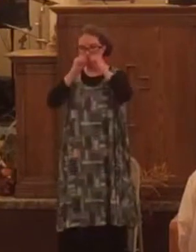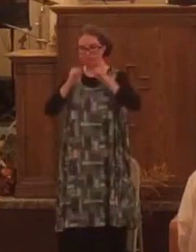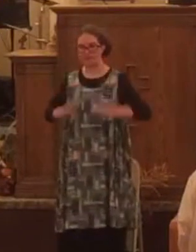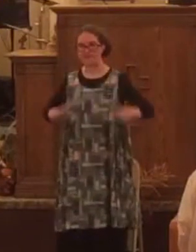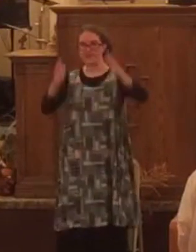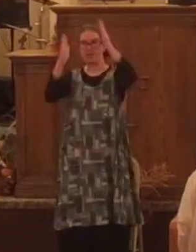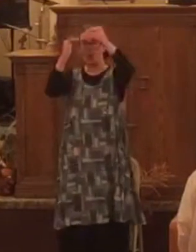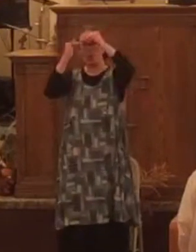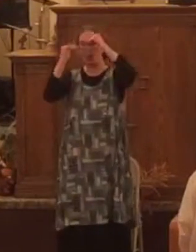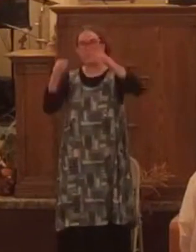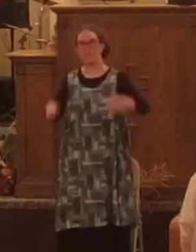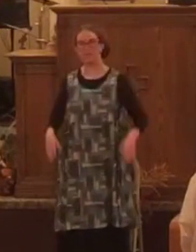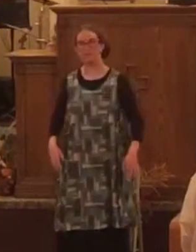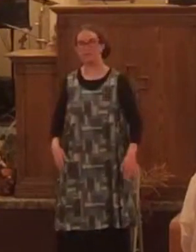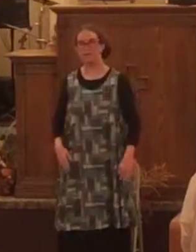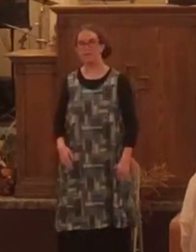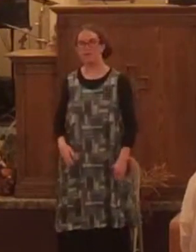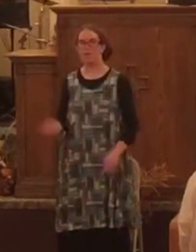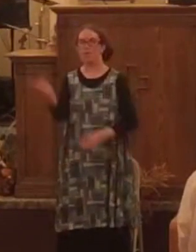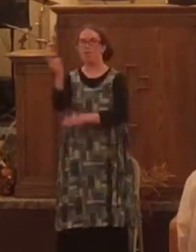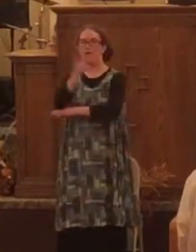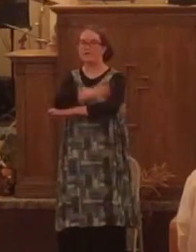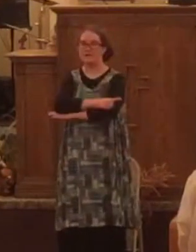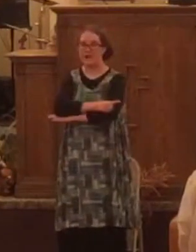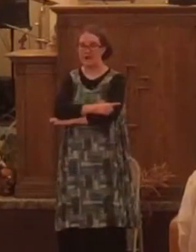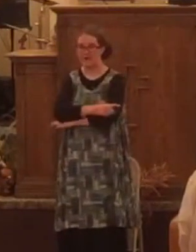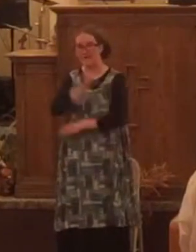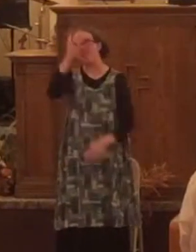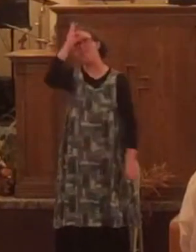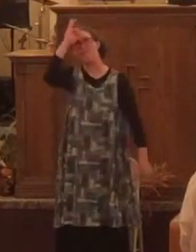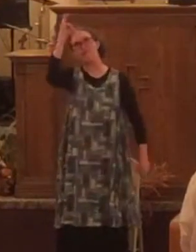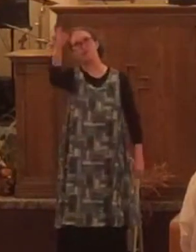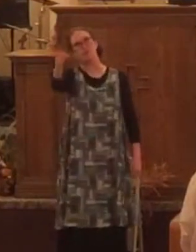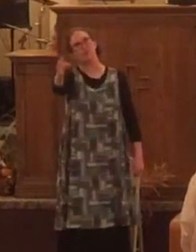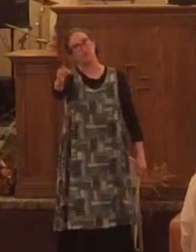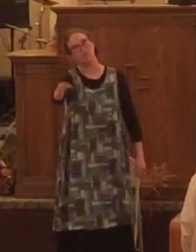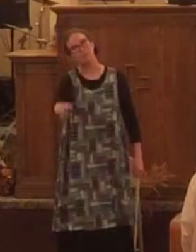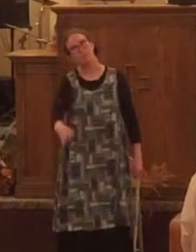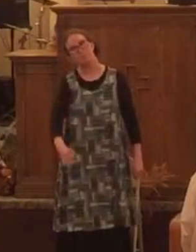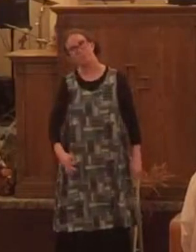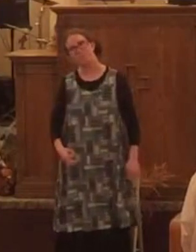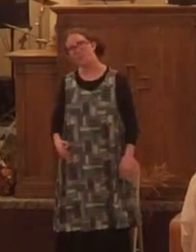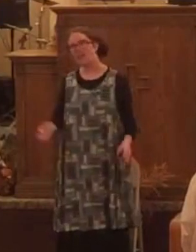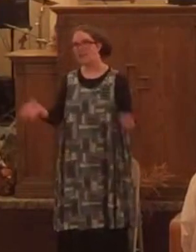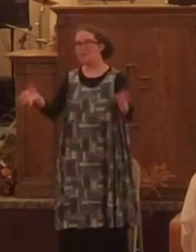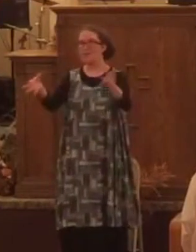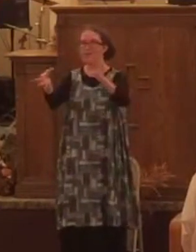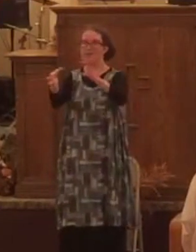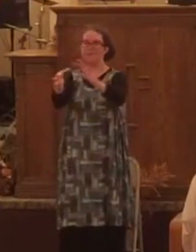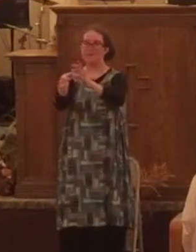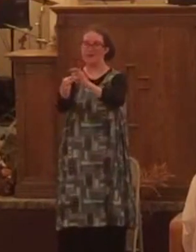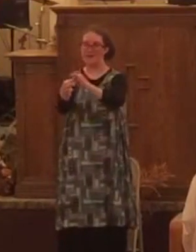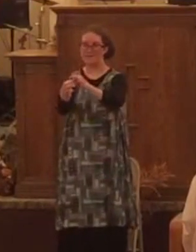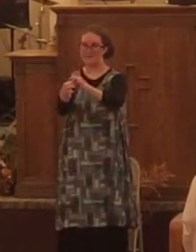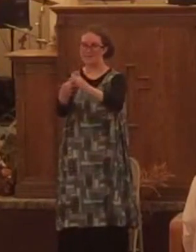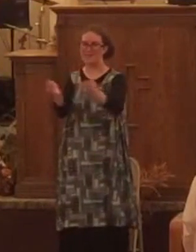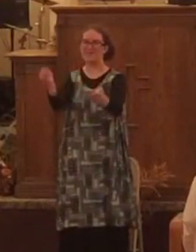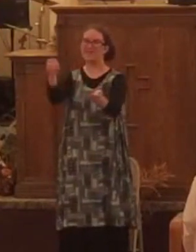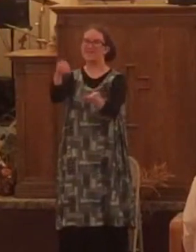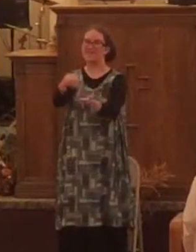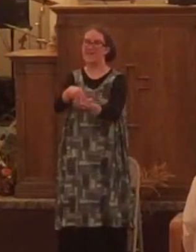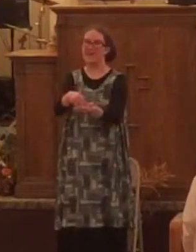hope. Yeah. Amen. That soon and very soon. Amen. We will be united together